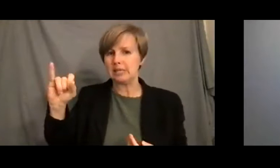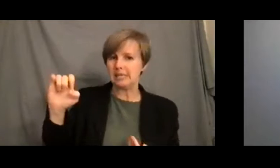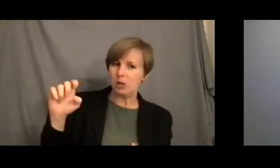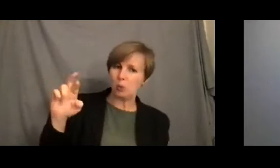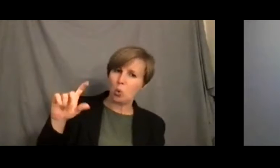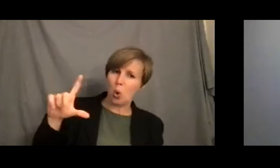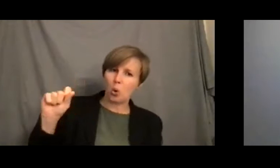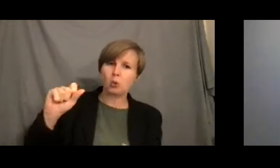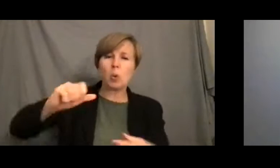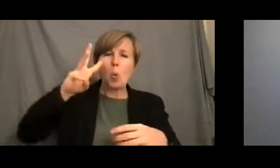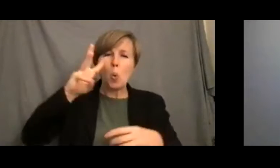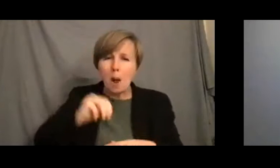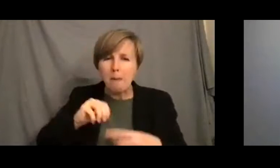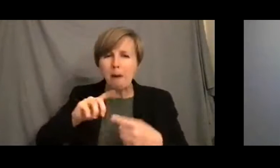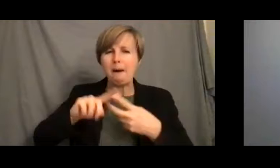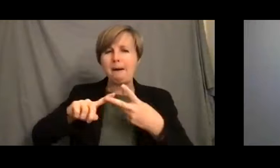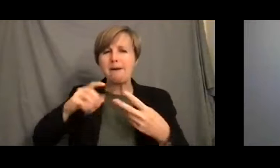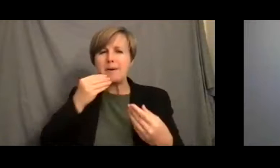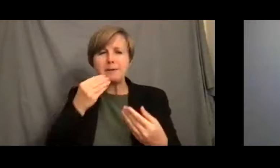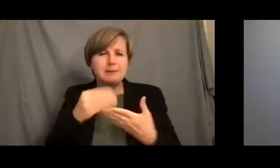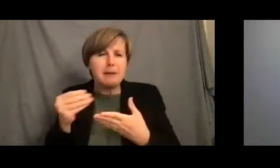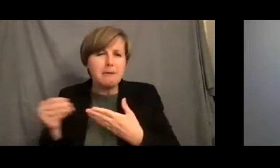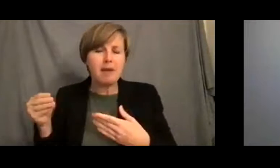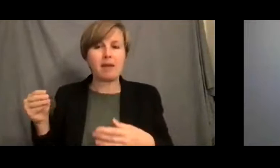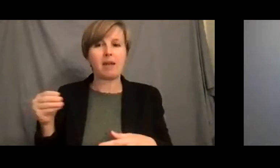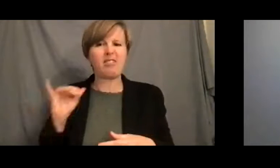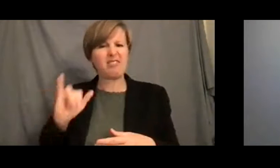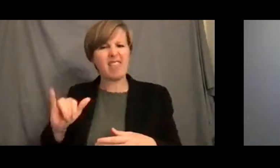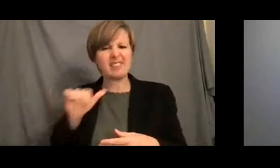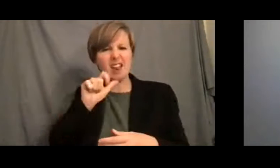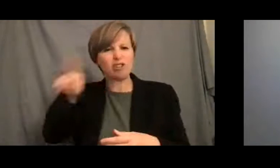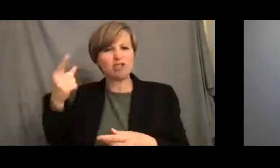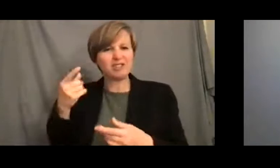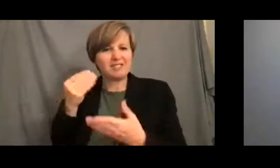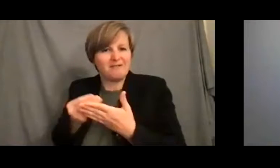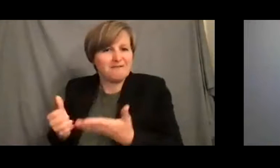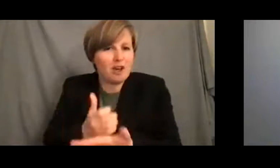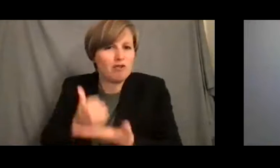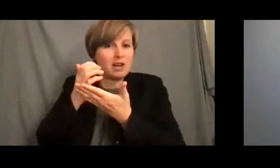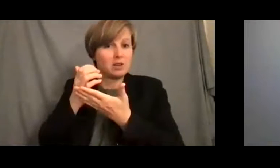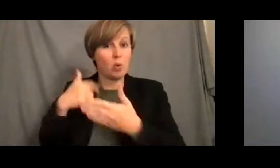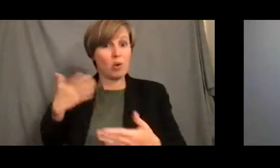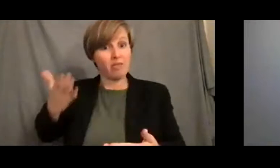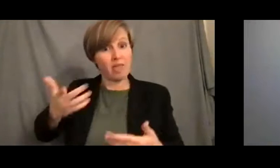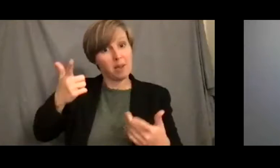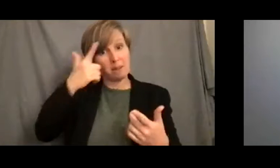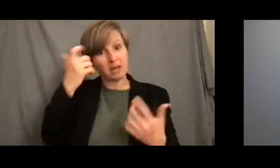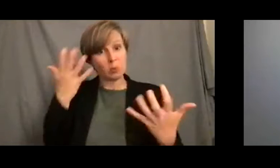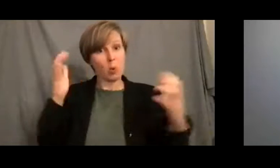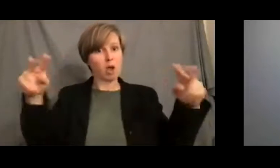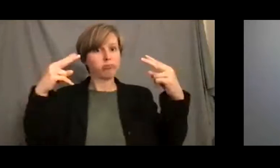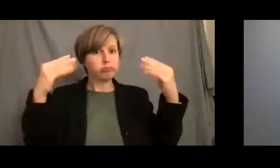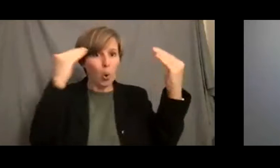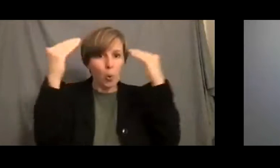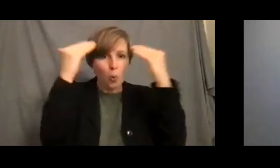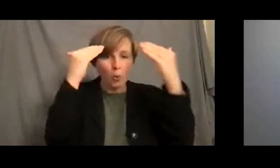or the Walmart, and you know, that's one of the things we do. And it's not just a fundraiser for us. We're out there because we want to raise awareness. We want to raise awareness